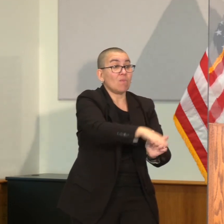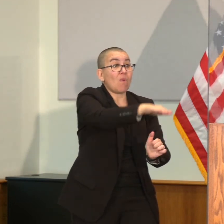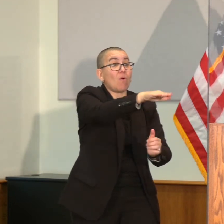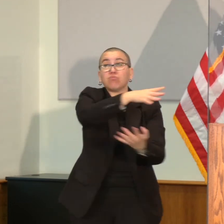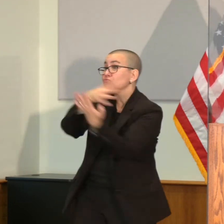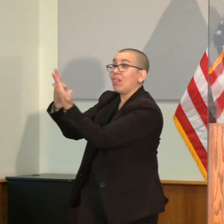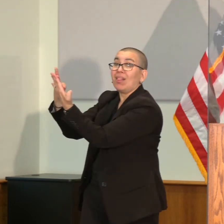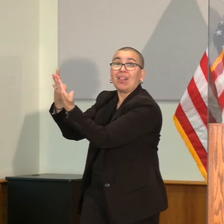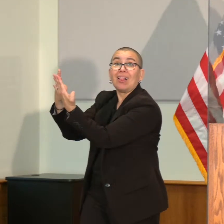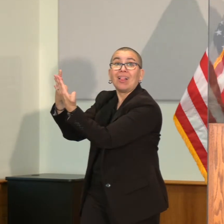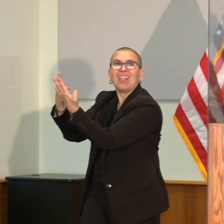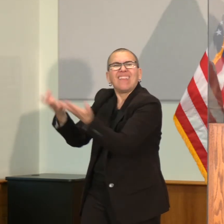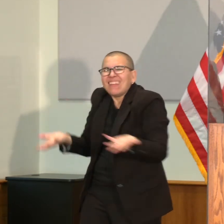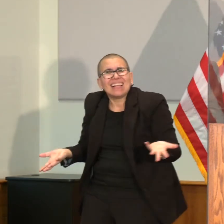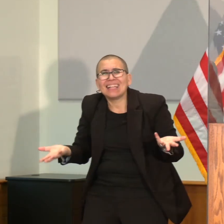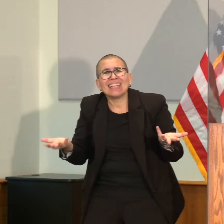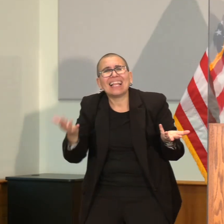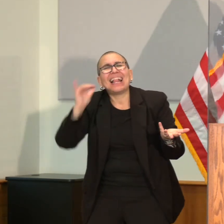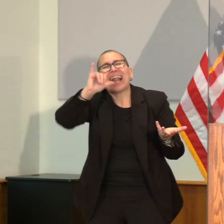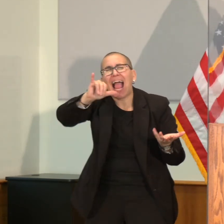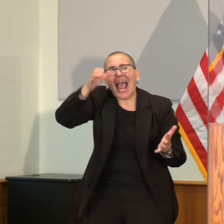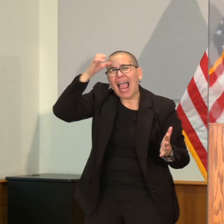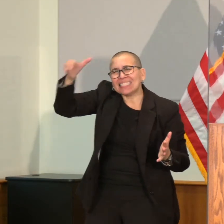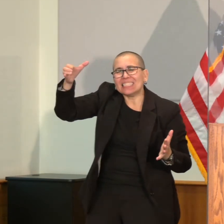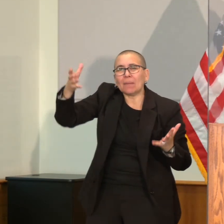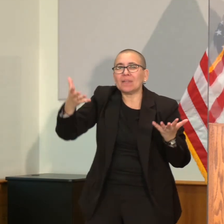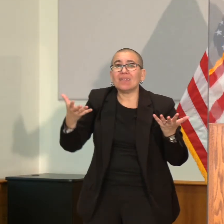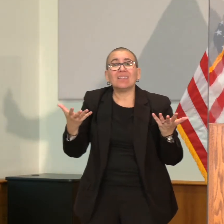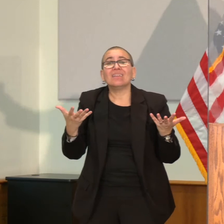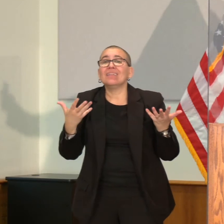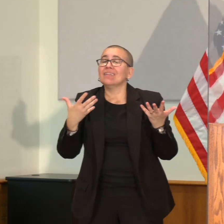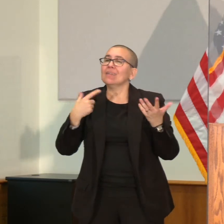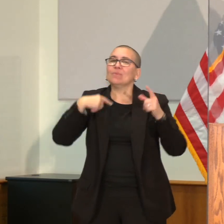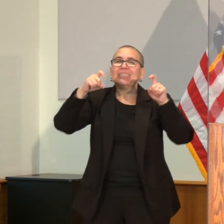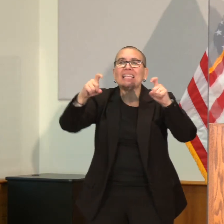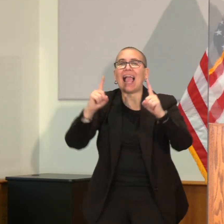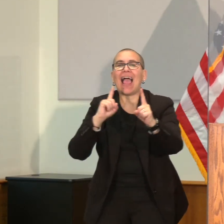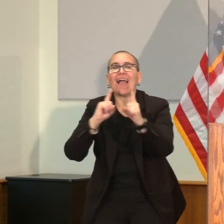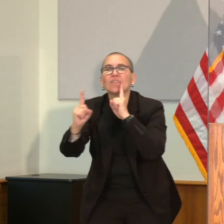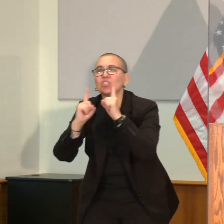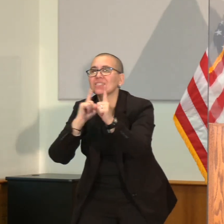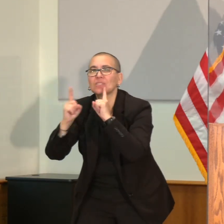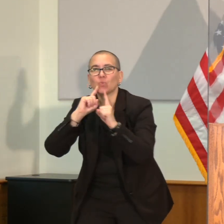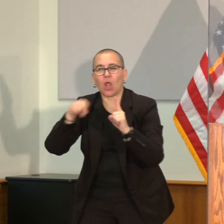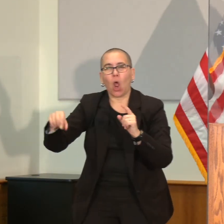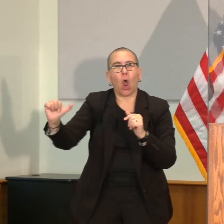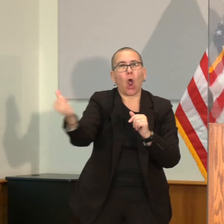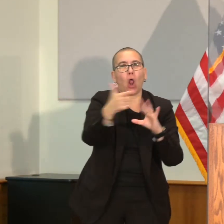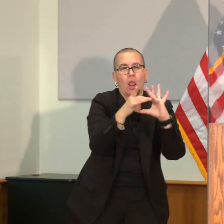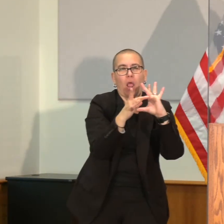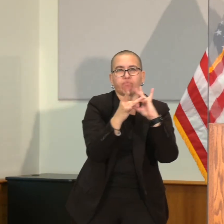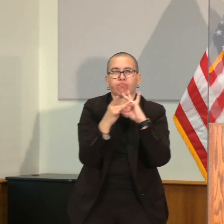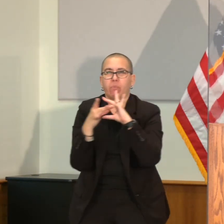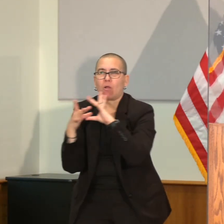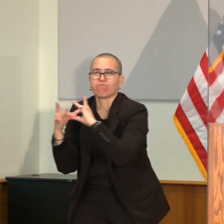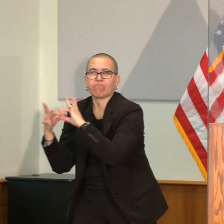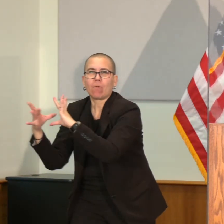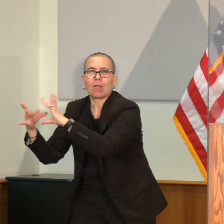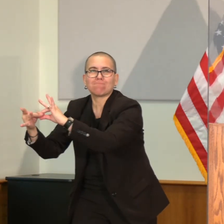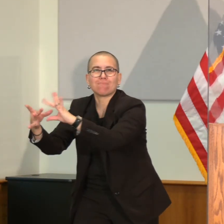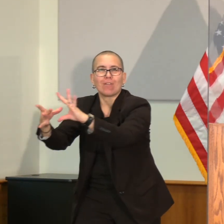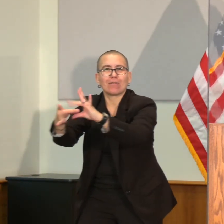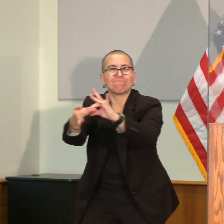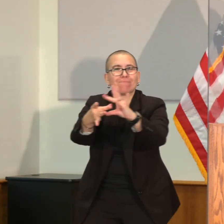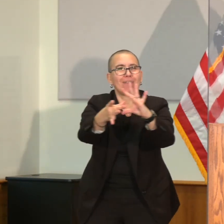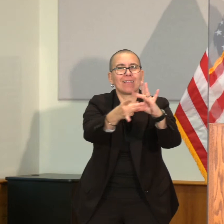part of it. And I would say that not to be detached from this conversation, and when we talk about what the end state looks like in this universal deal, I